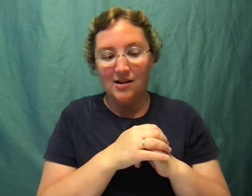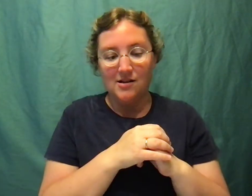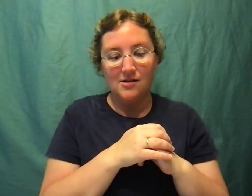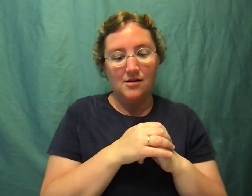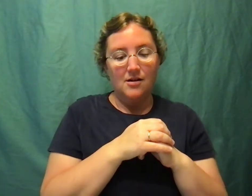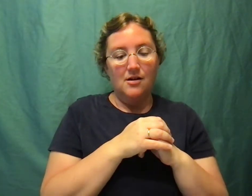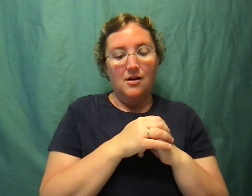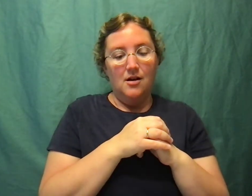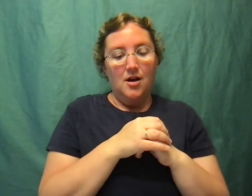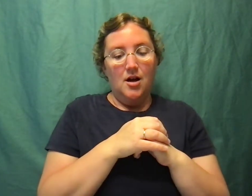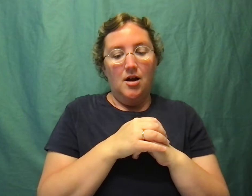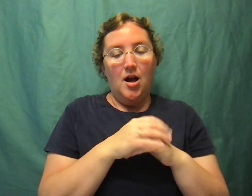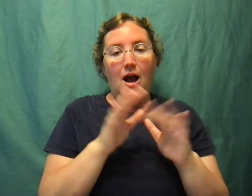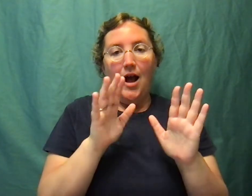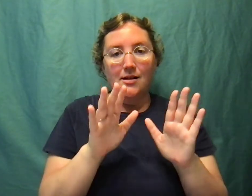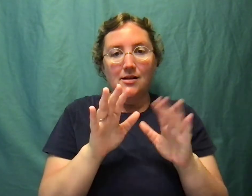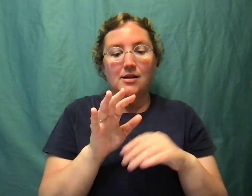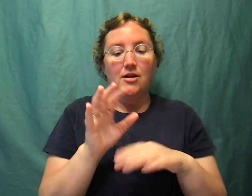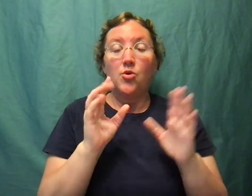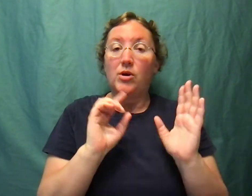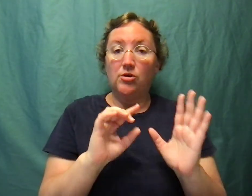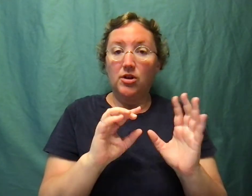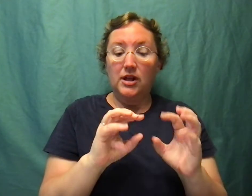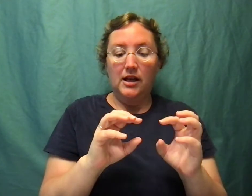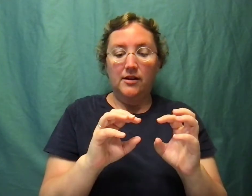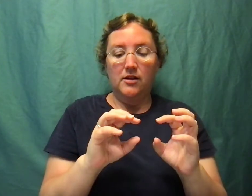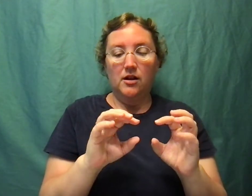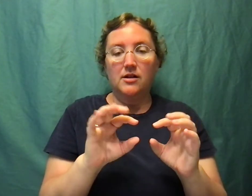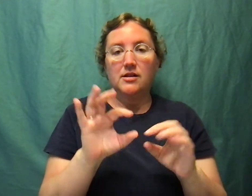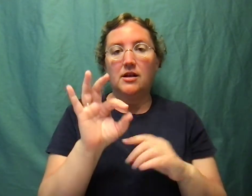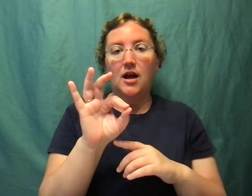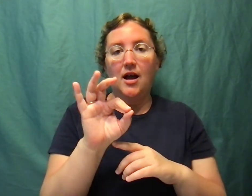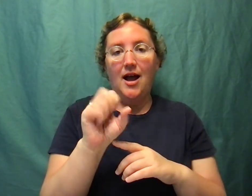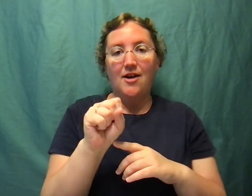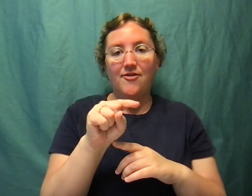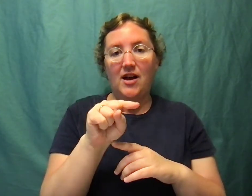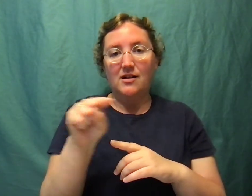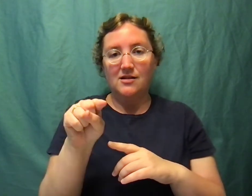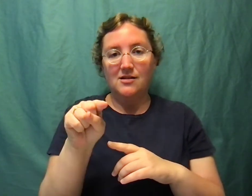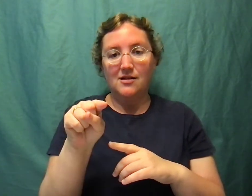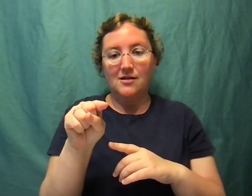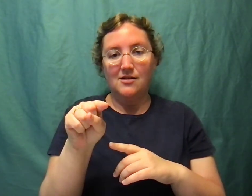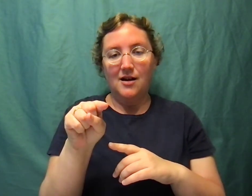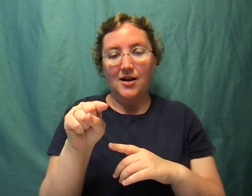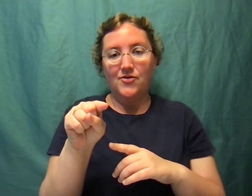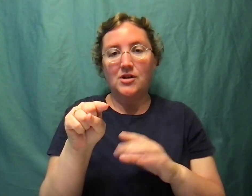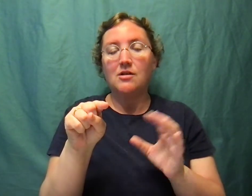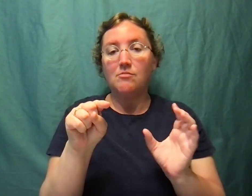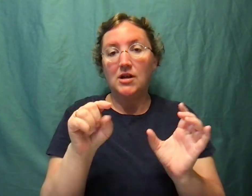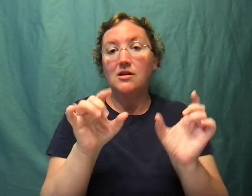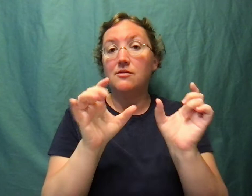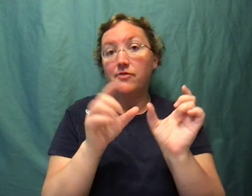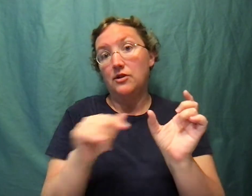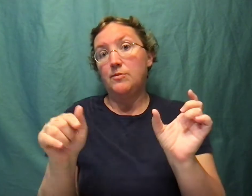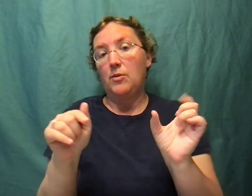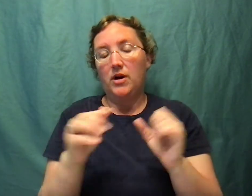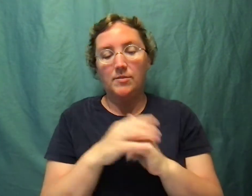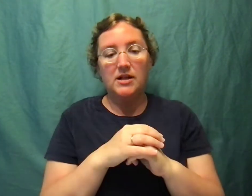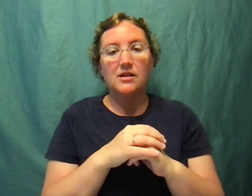States. As a side note, when you're looking at the glossing, FS hyphen means fingerspell what comes next.